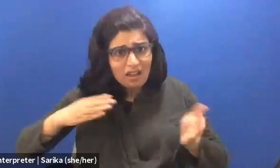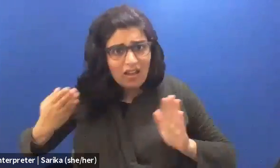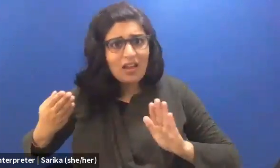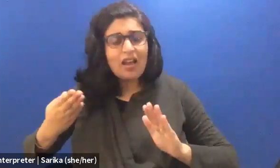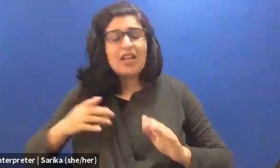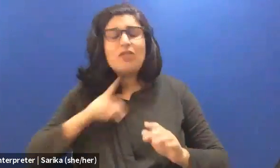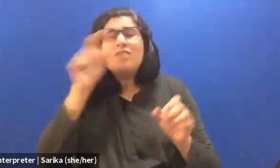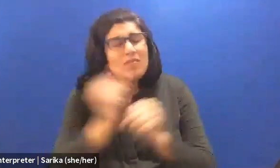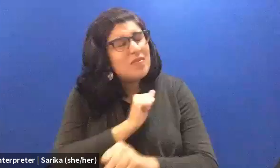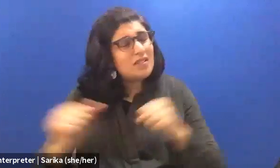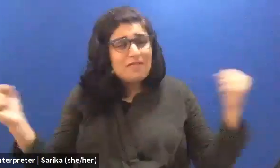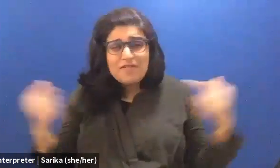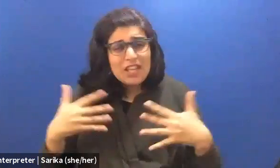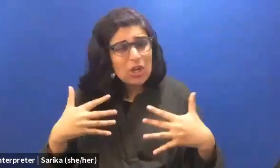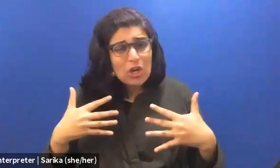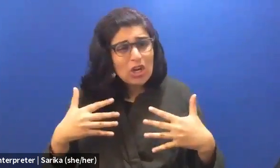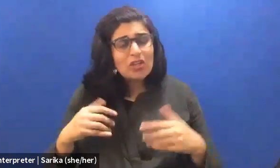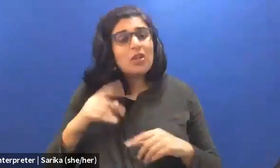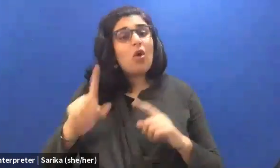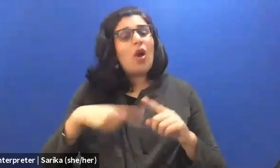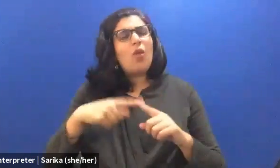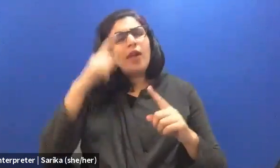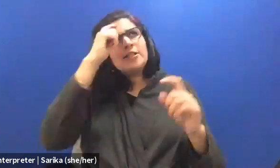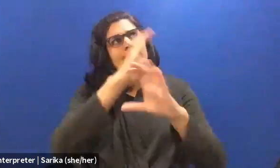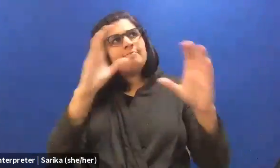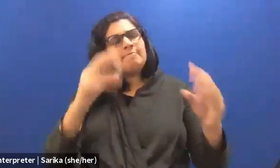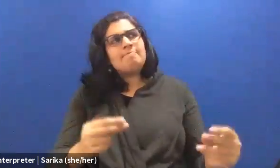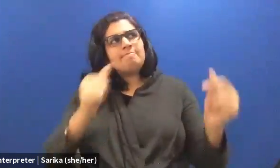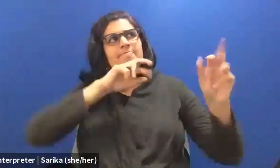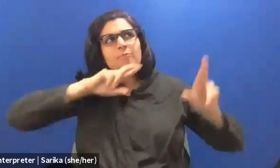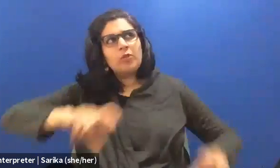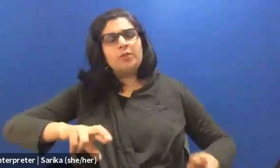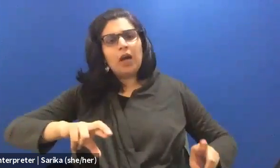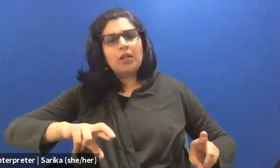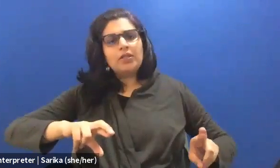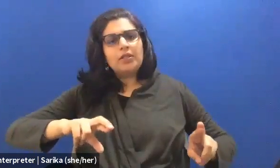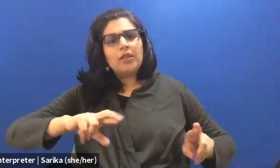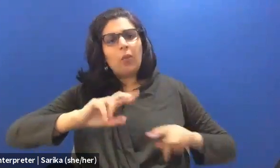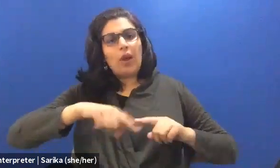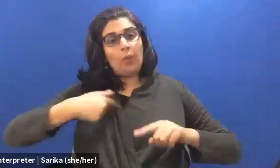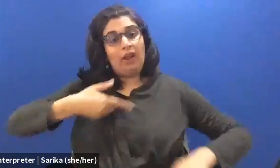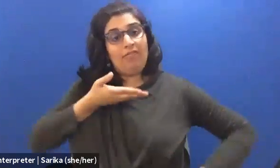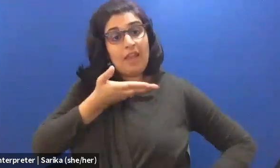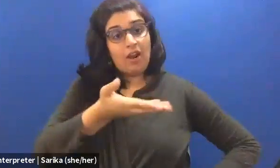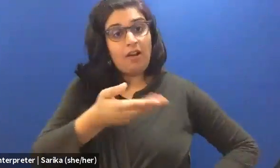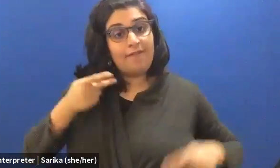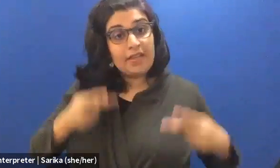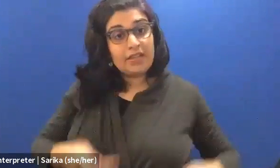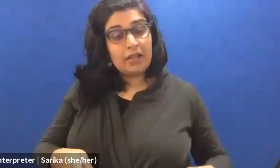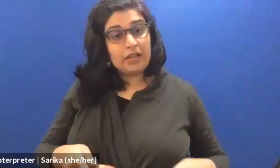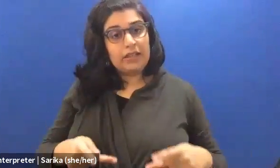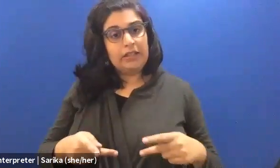So, when we think about that immediate response, when we're there physically,